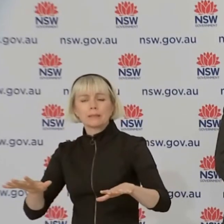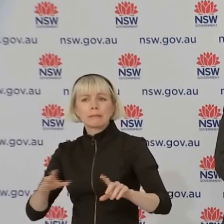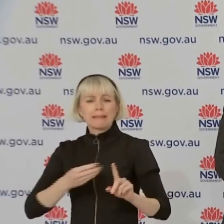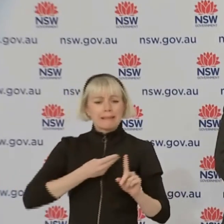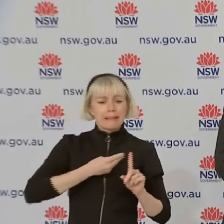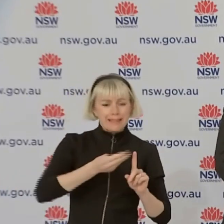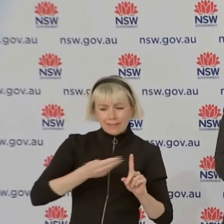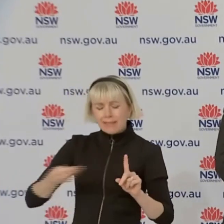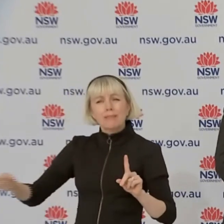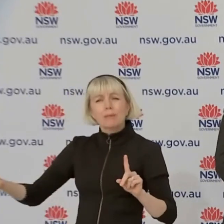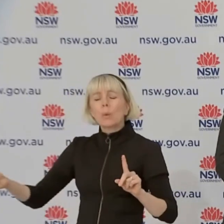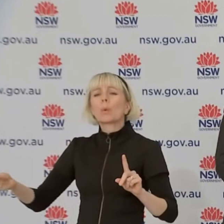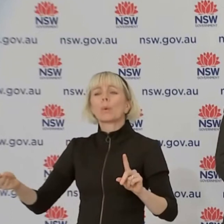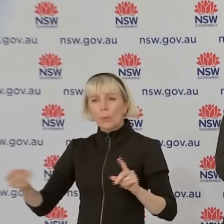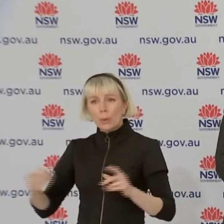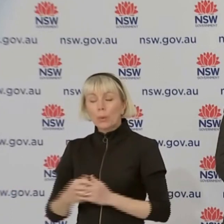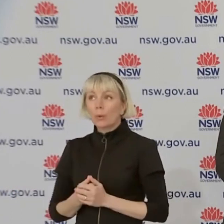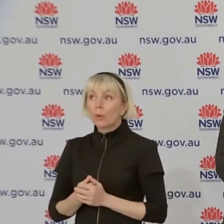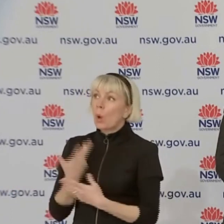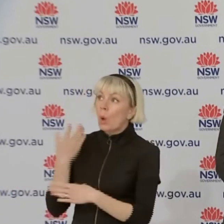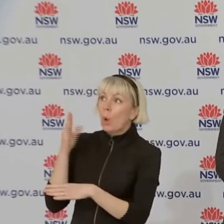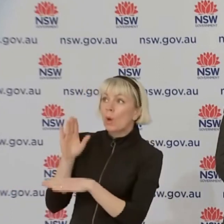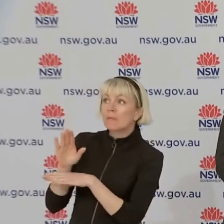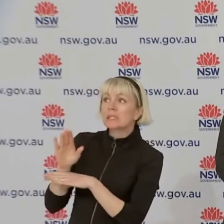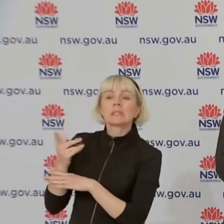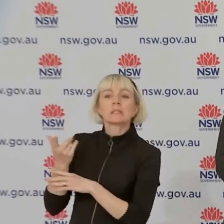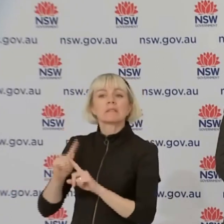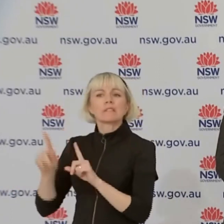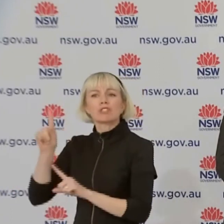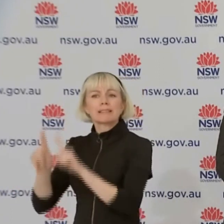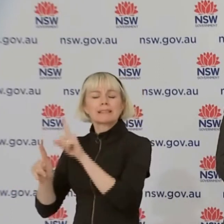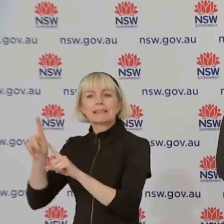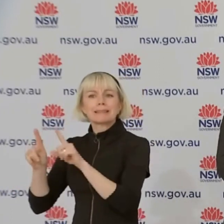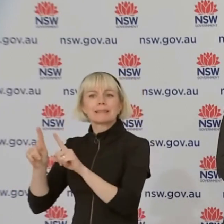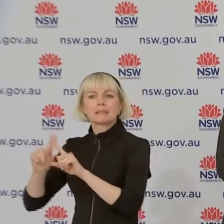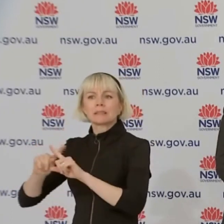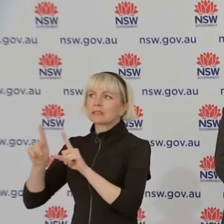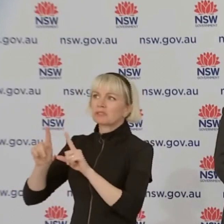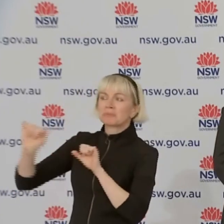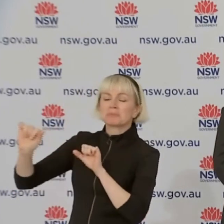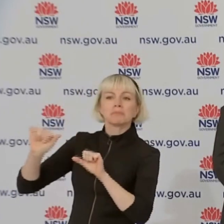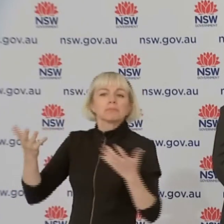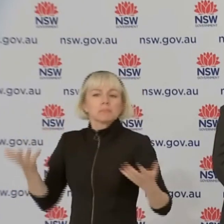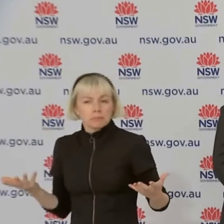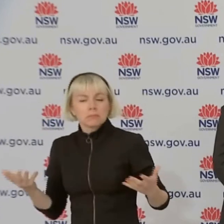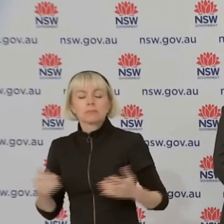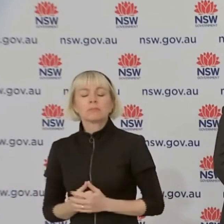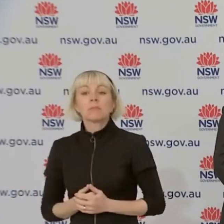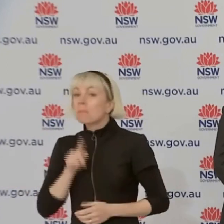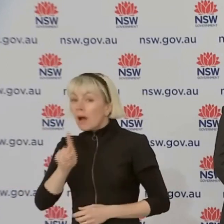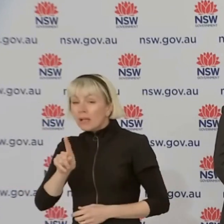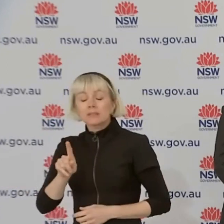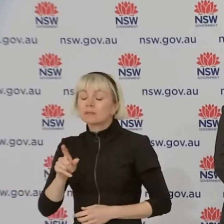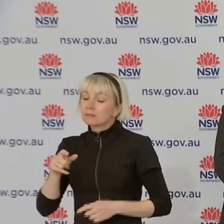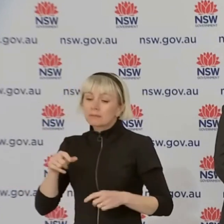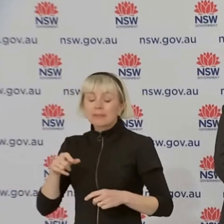contagious. Different cities have different pockets of concentration and challenge, and that's why it's really important to give time